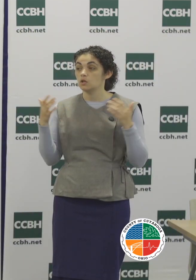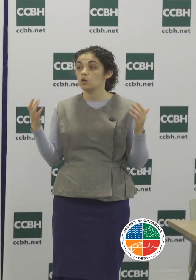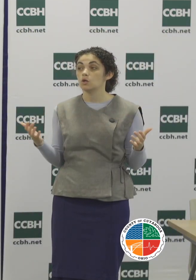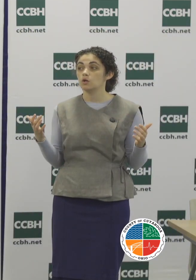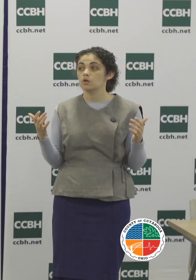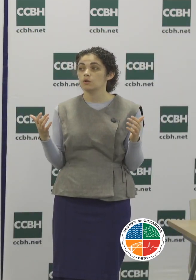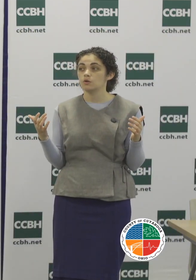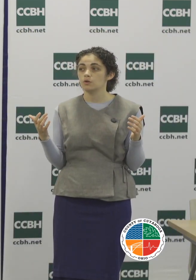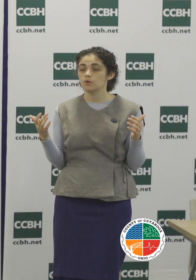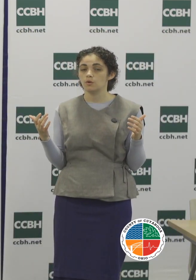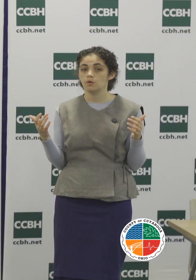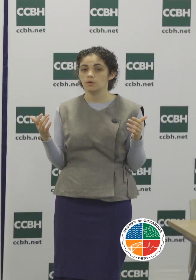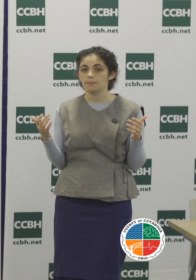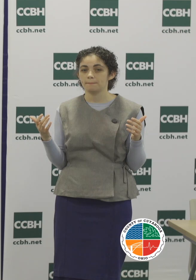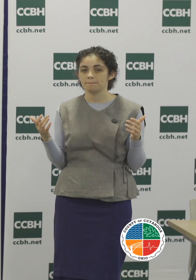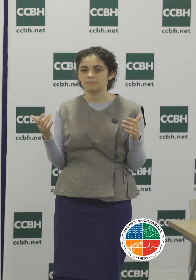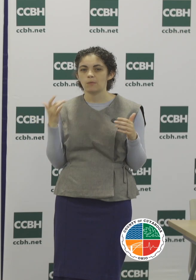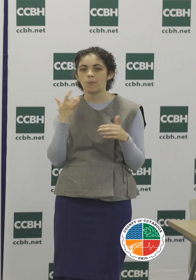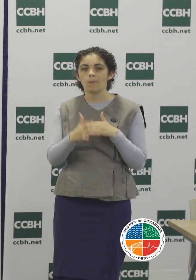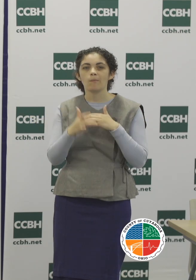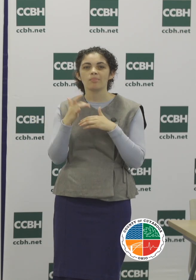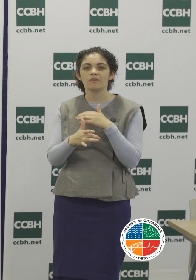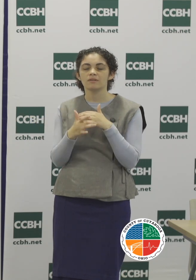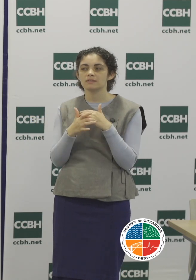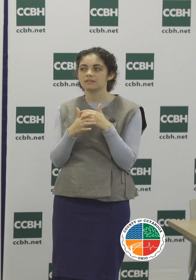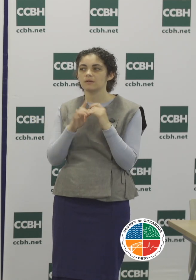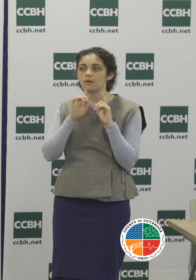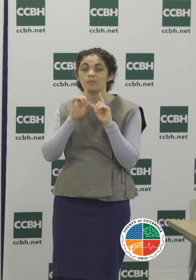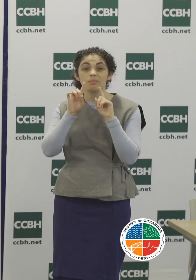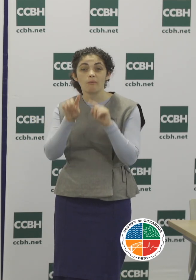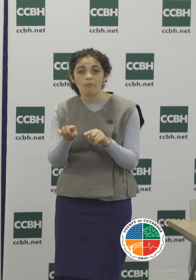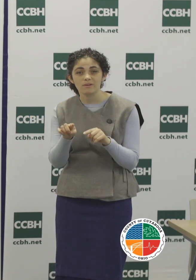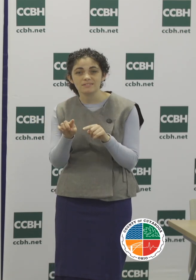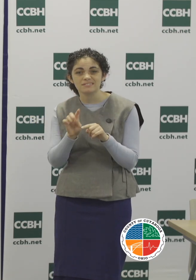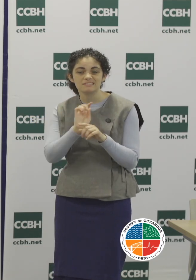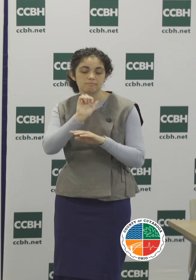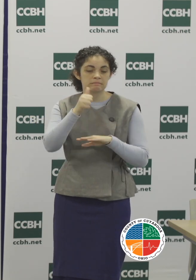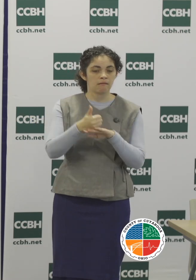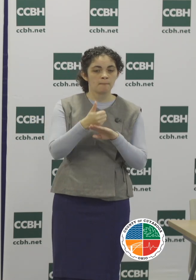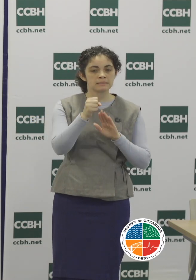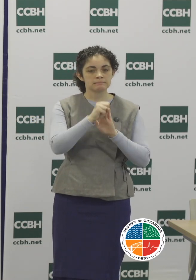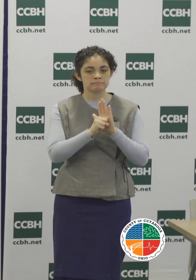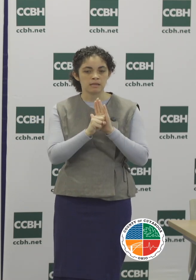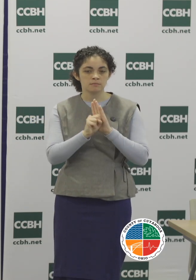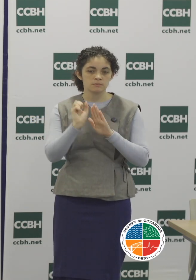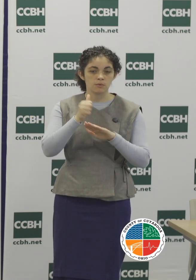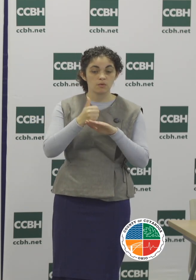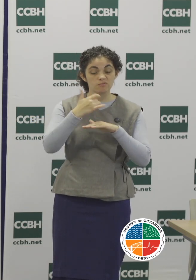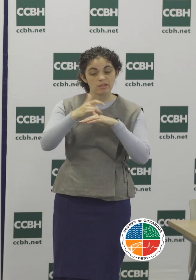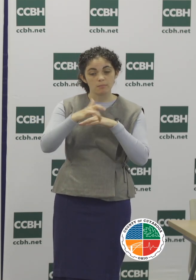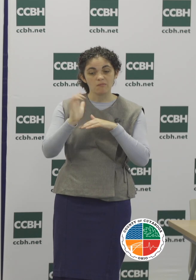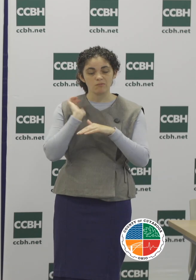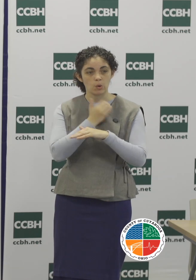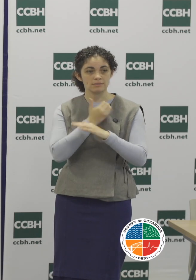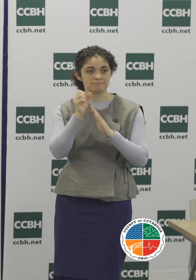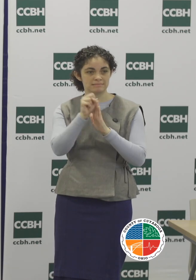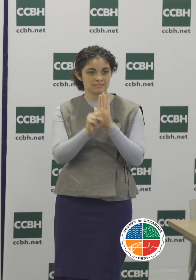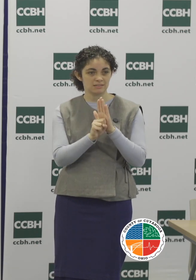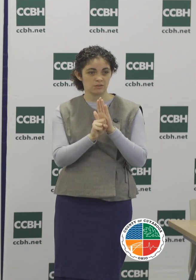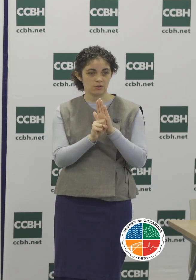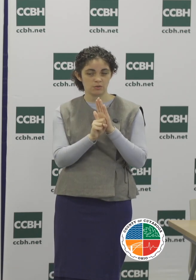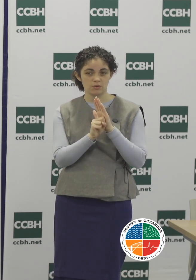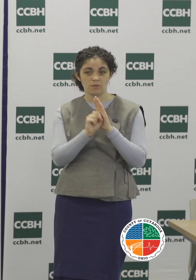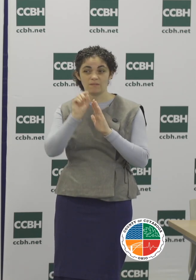So early on, as the orders are, as the information is made available at the state level,